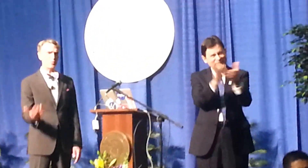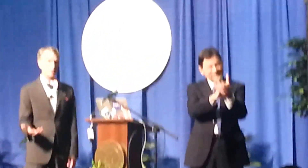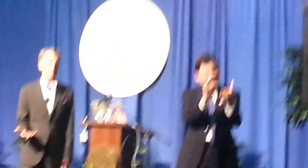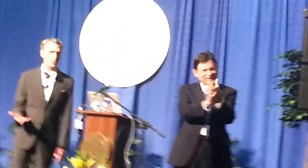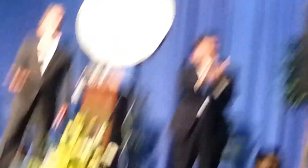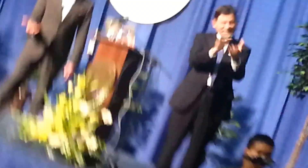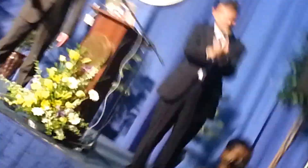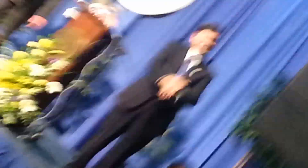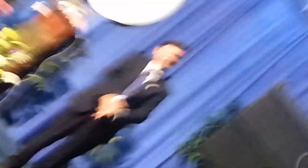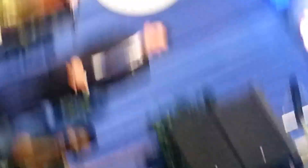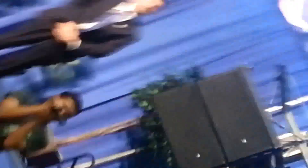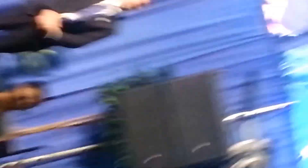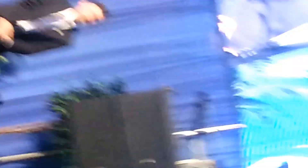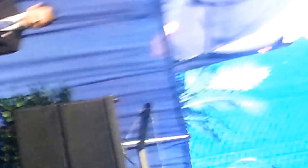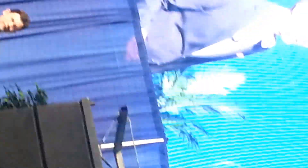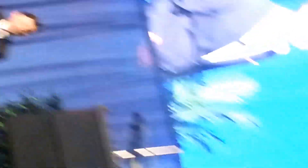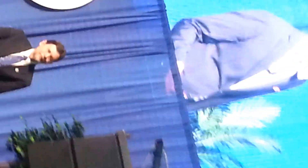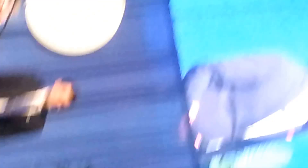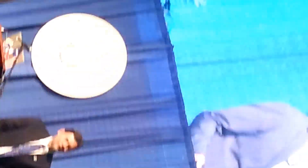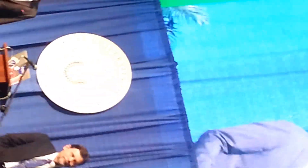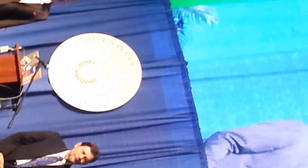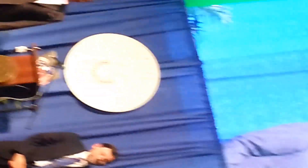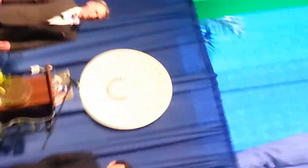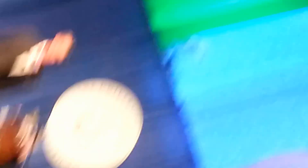are you familiar with Thomas Edison?